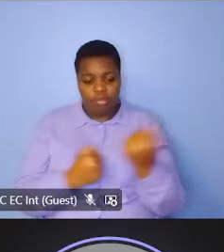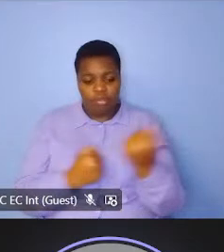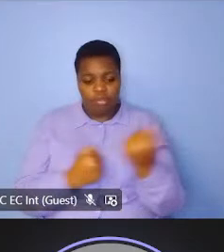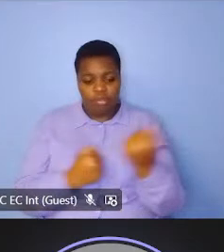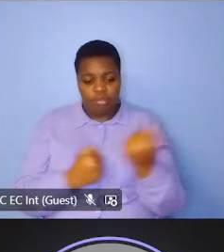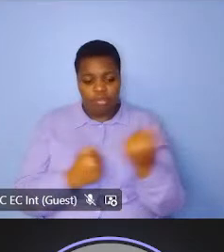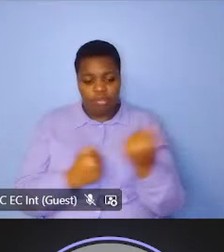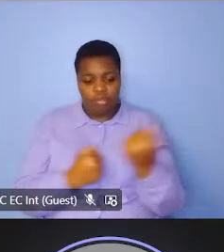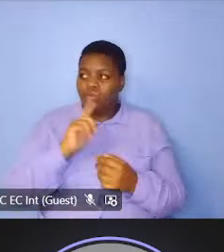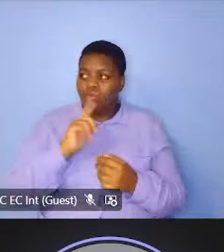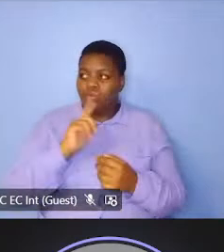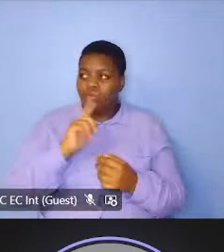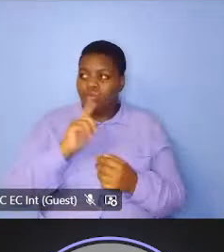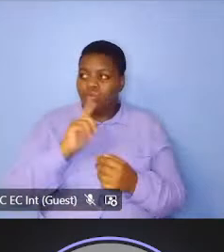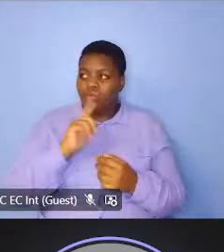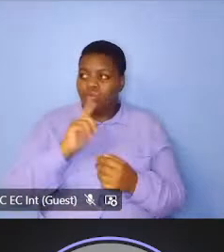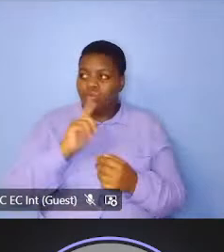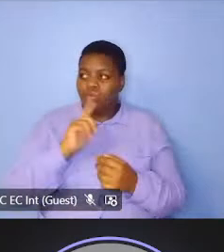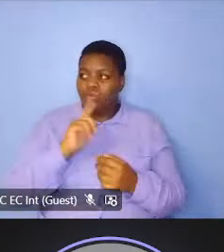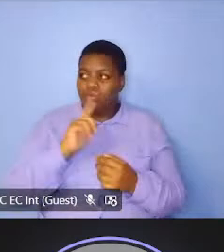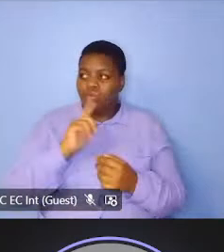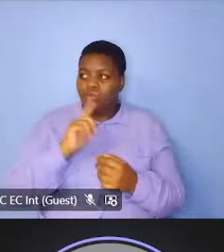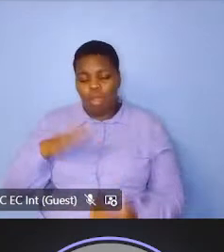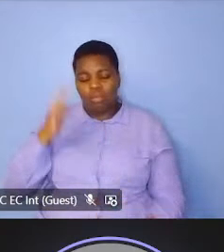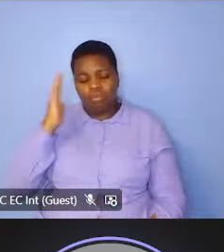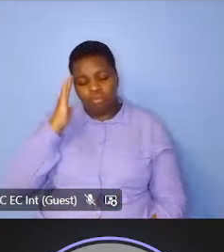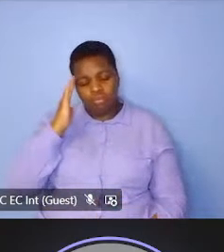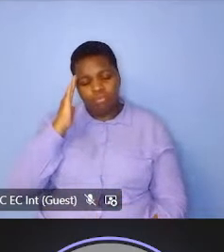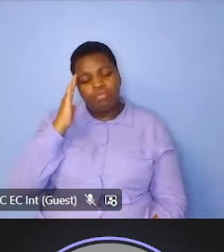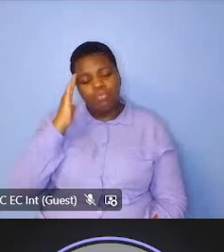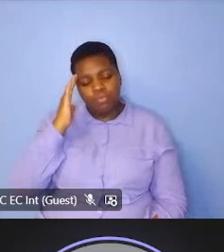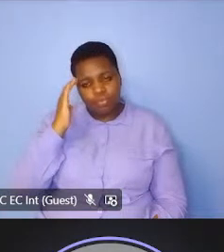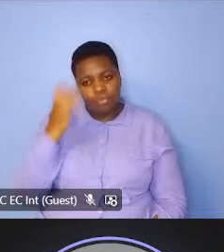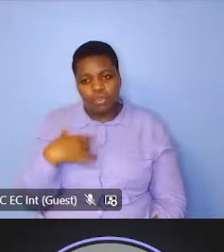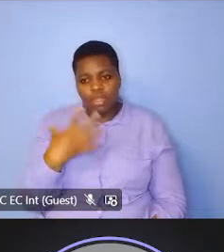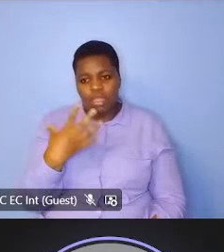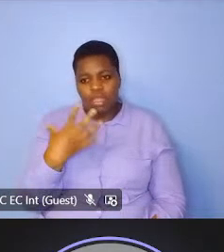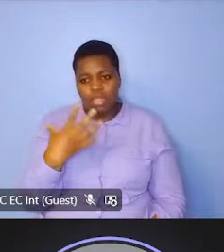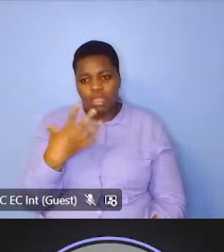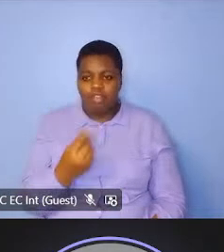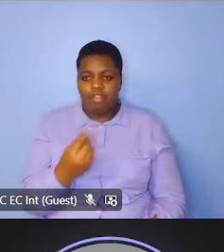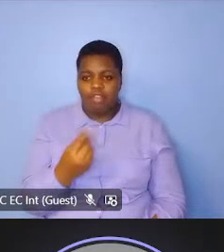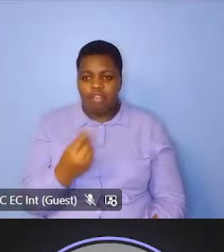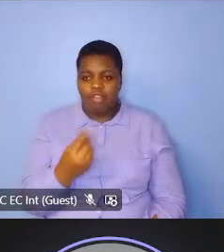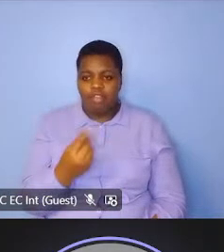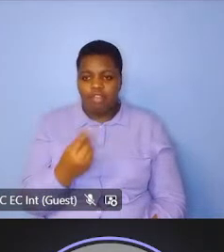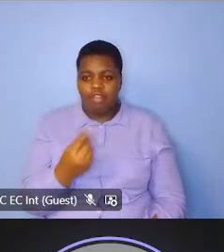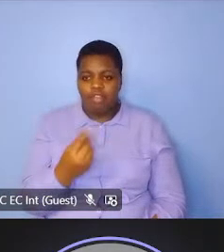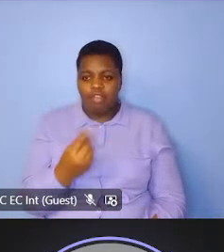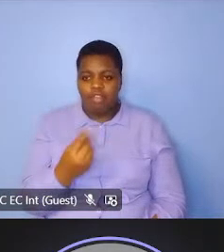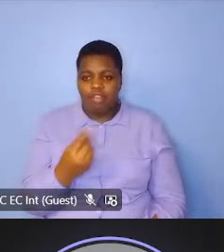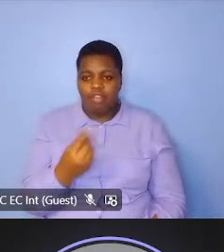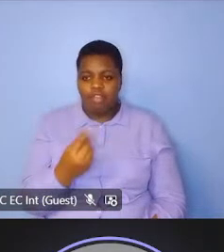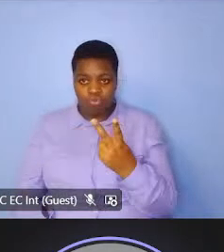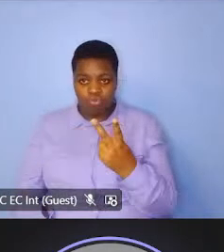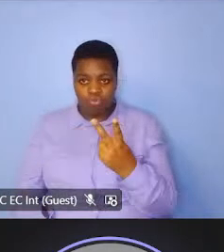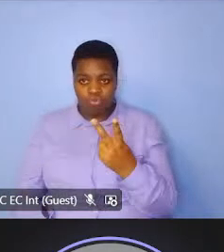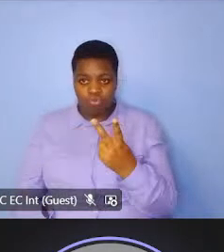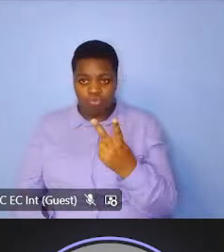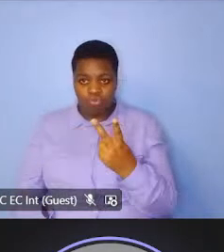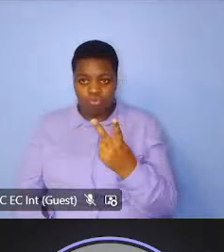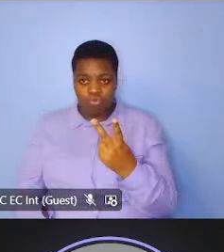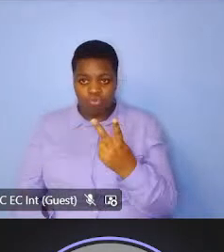LGBTI learners. We'd like to note that there have been two drafts or two attempts at providing this support